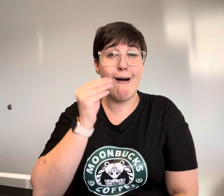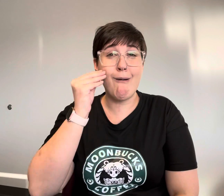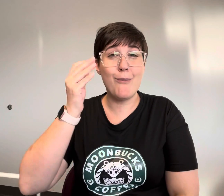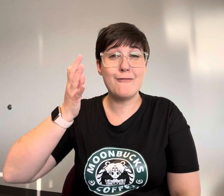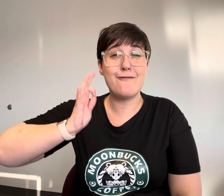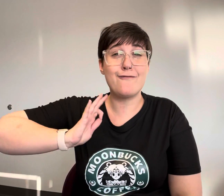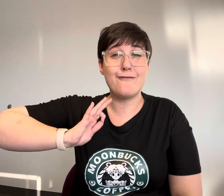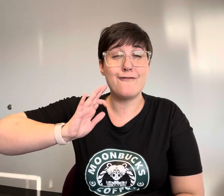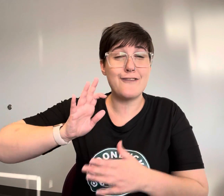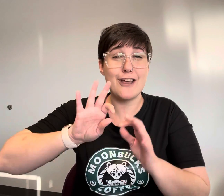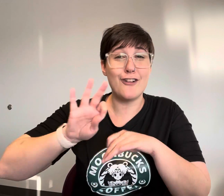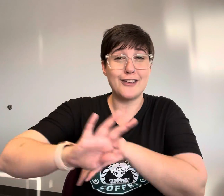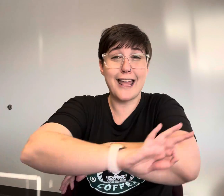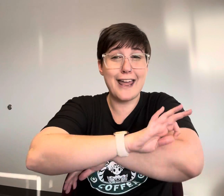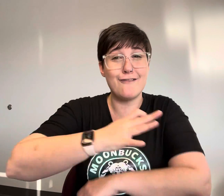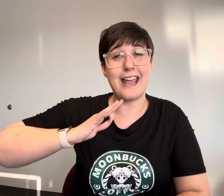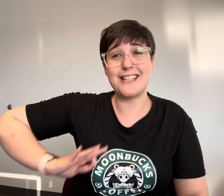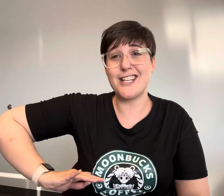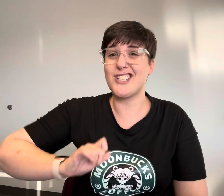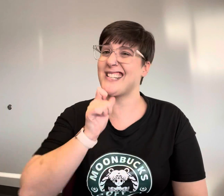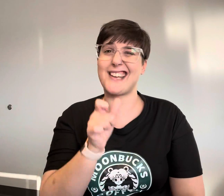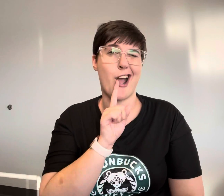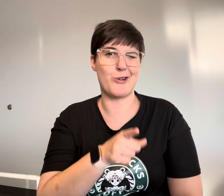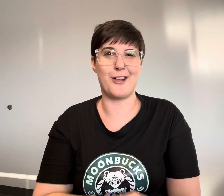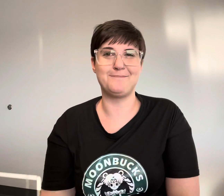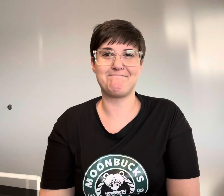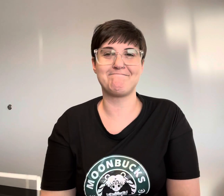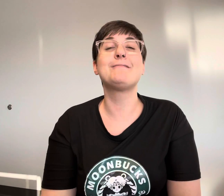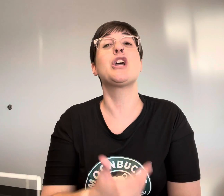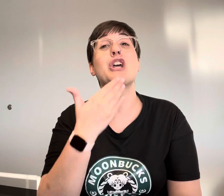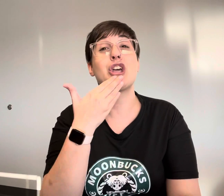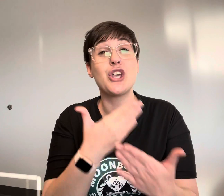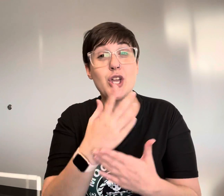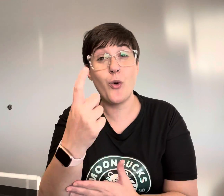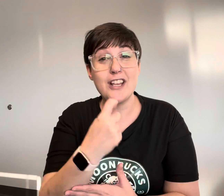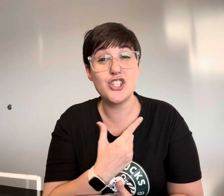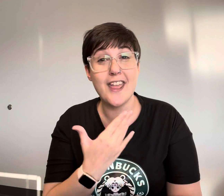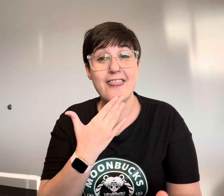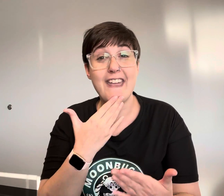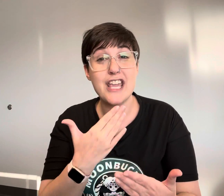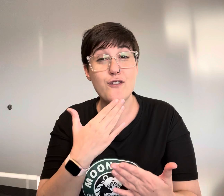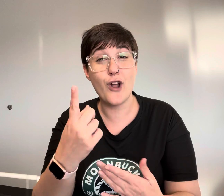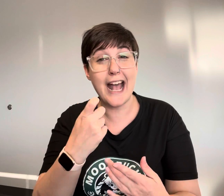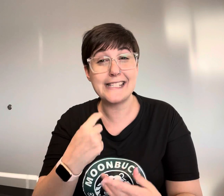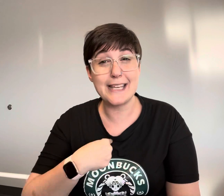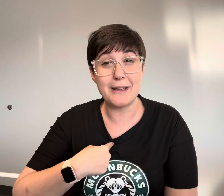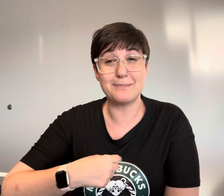home field advantage is not real. Good question. Thank you for asking me.